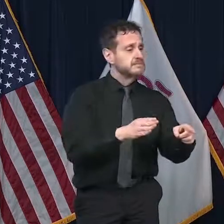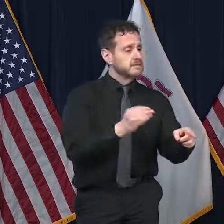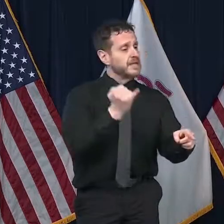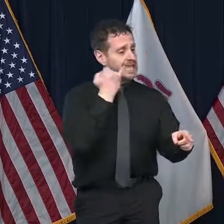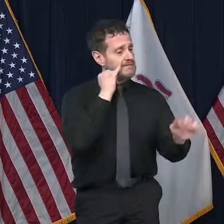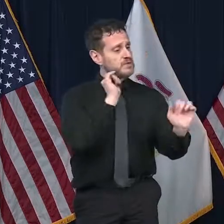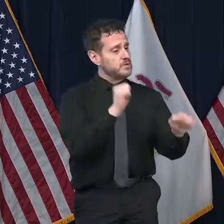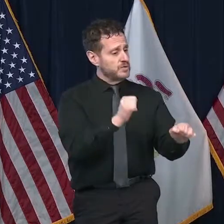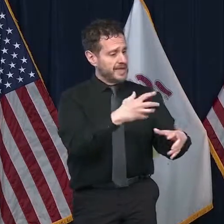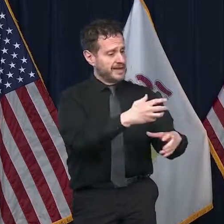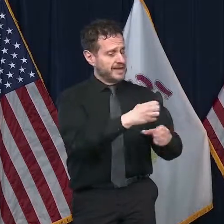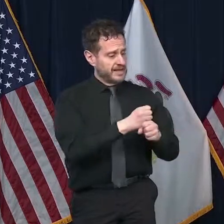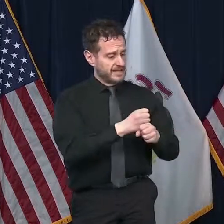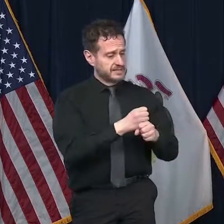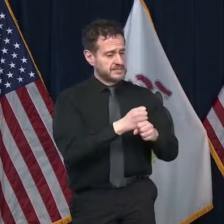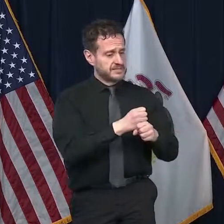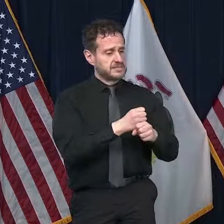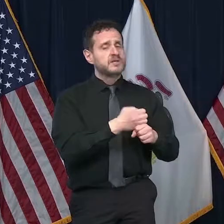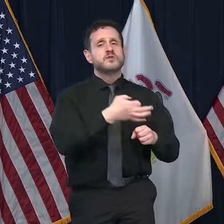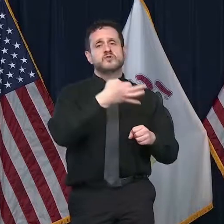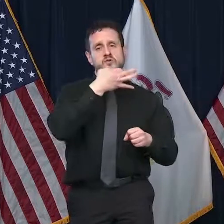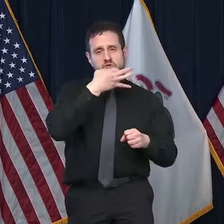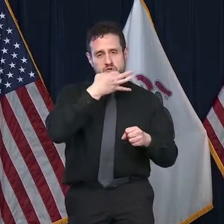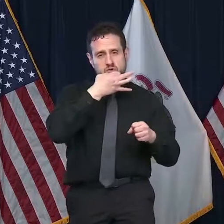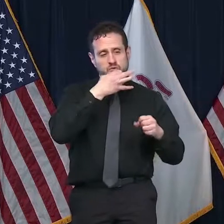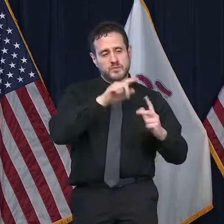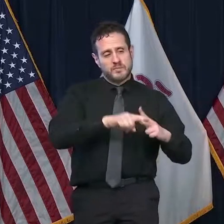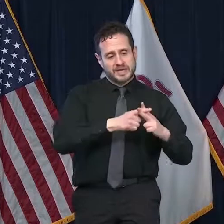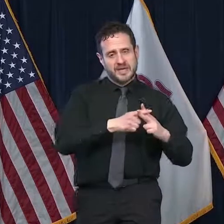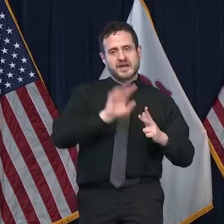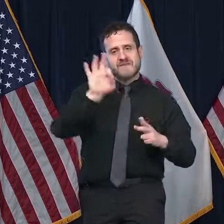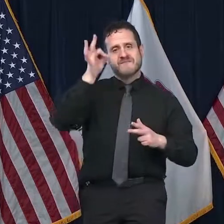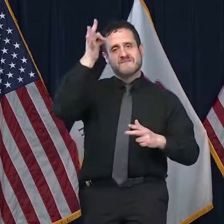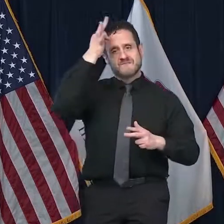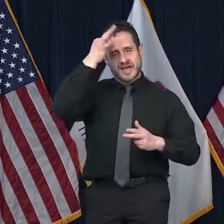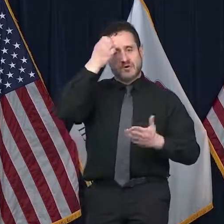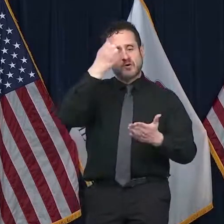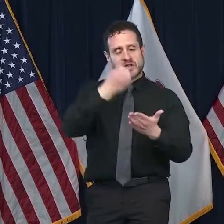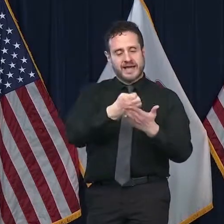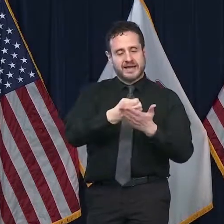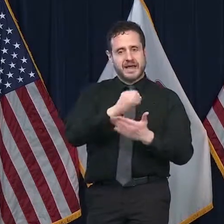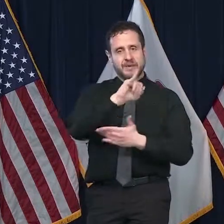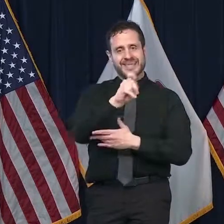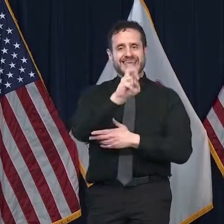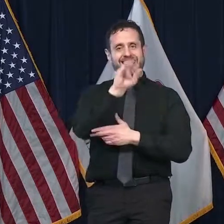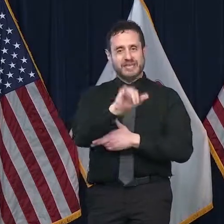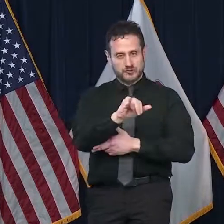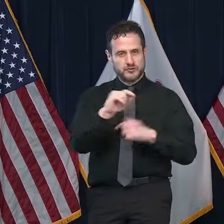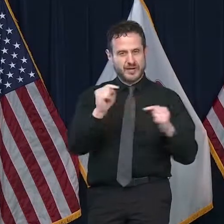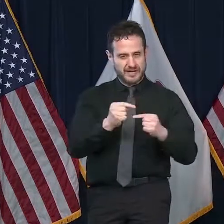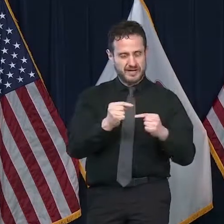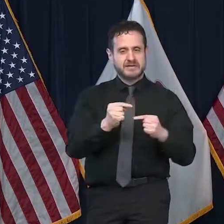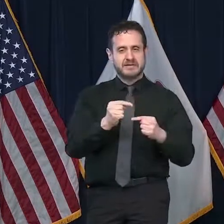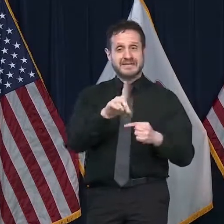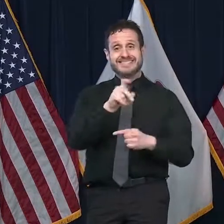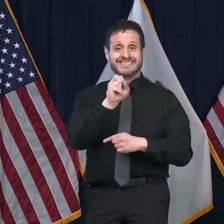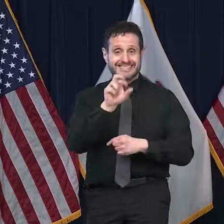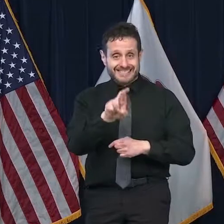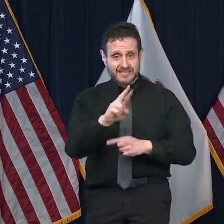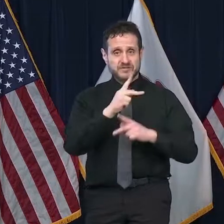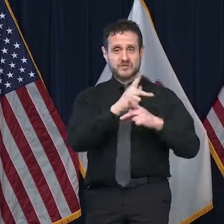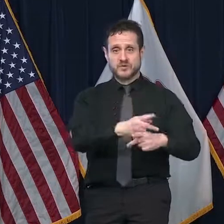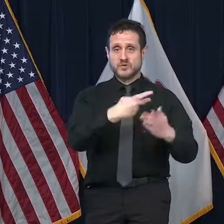the soon-to-launch Federal Economic Injury Disaster Loan Program for